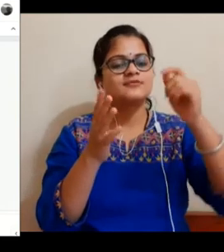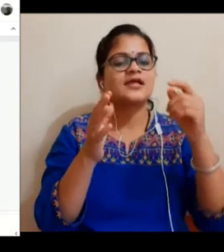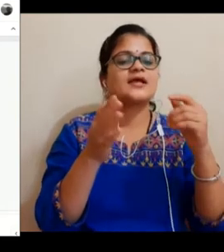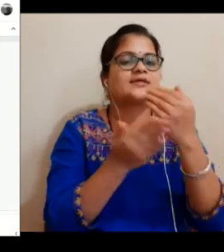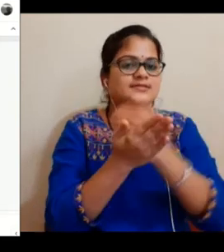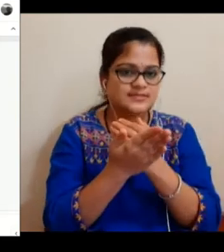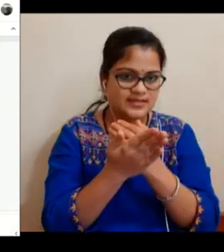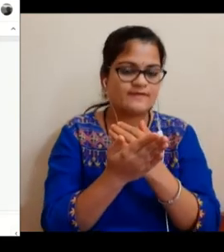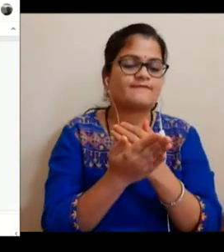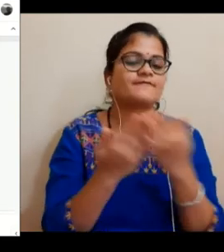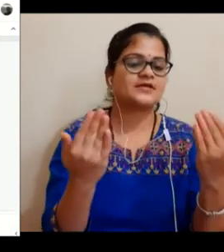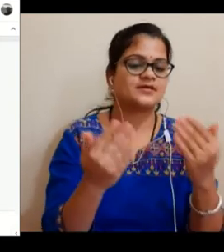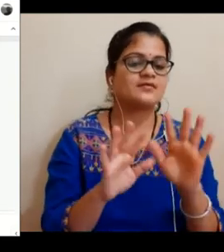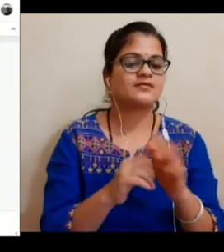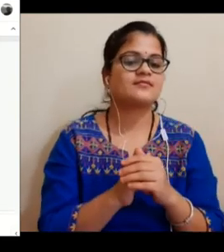can do that here.